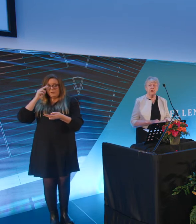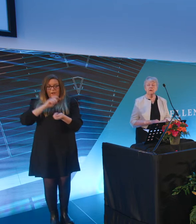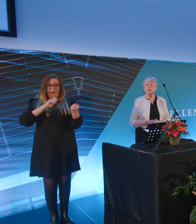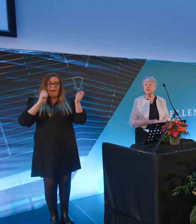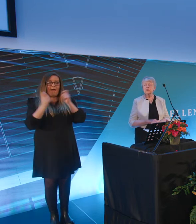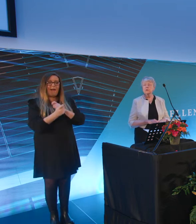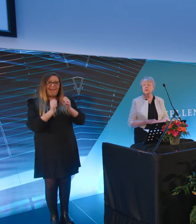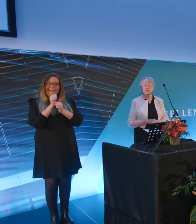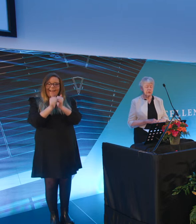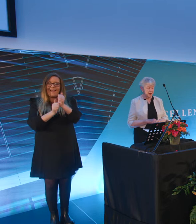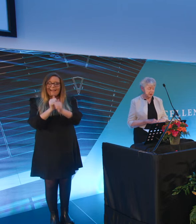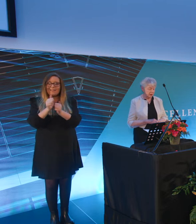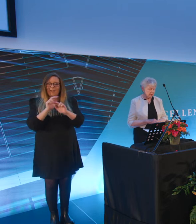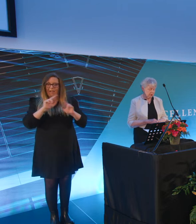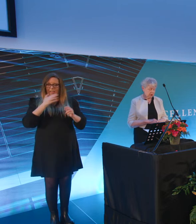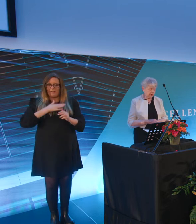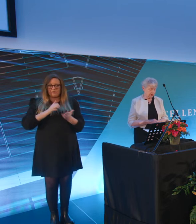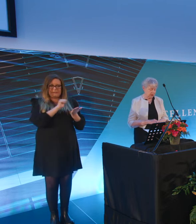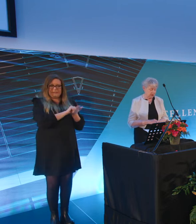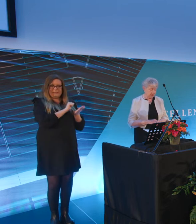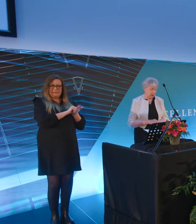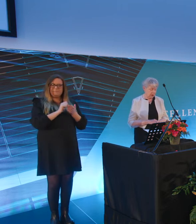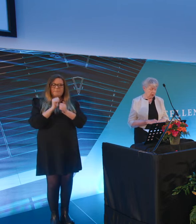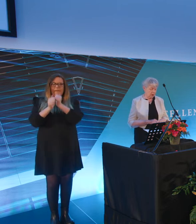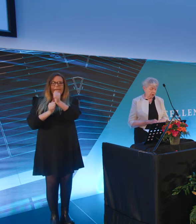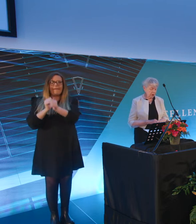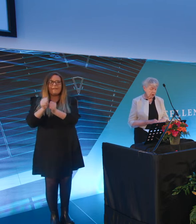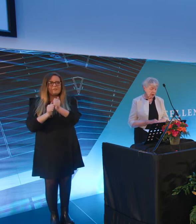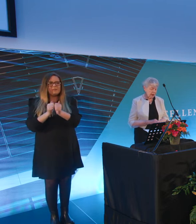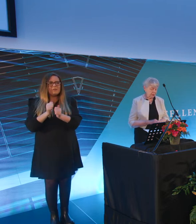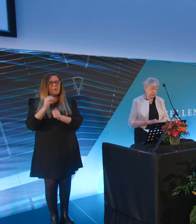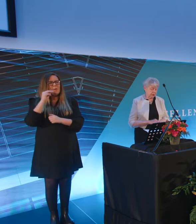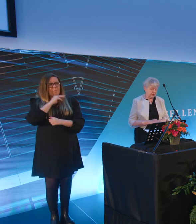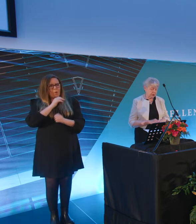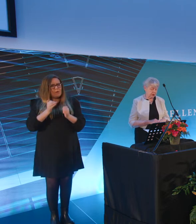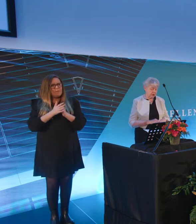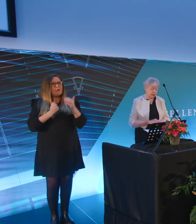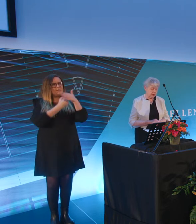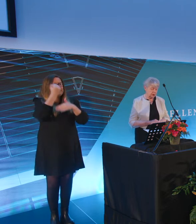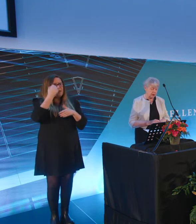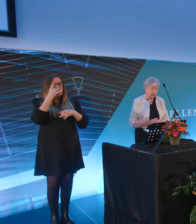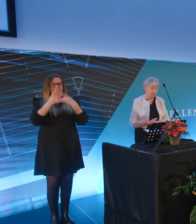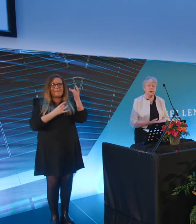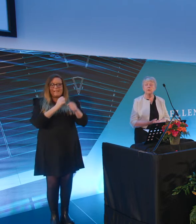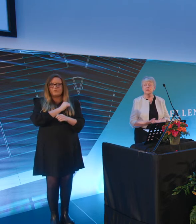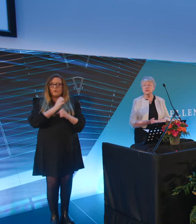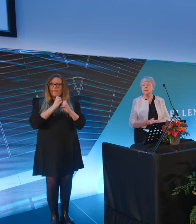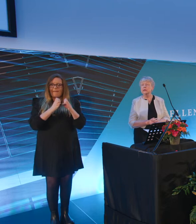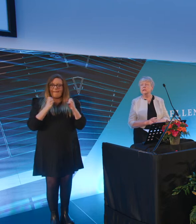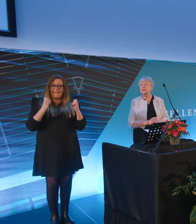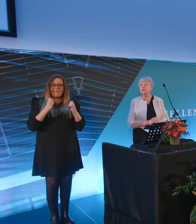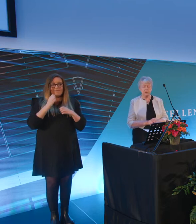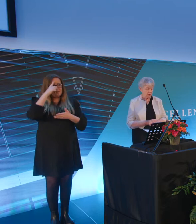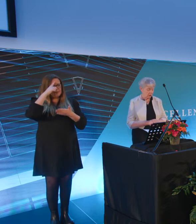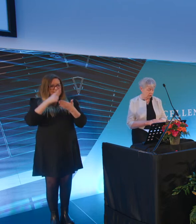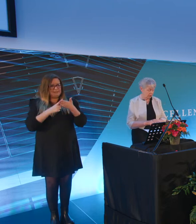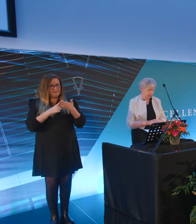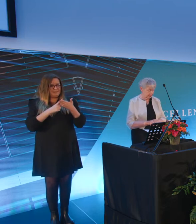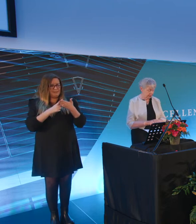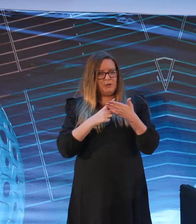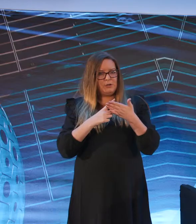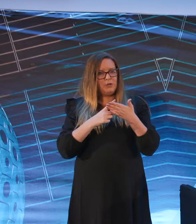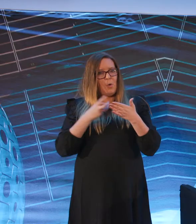This partnership is vital for success, ensuring every decision serves a clear purpose and leads to